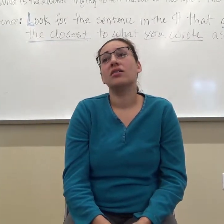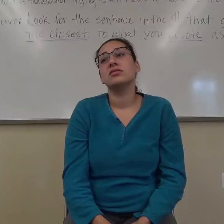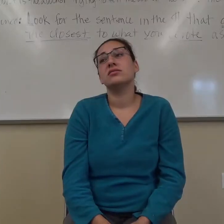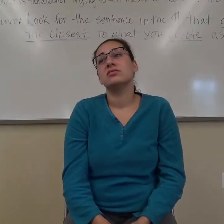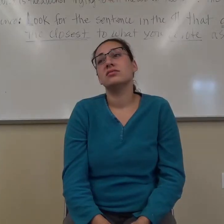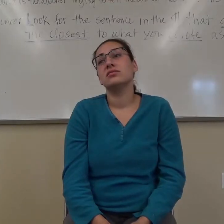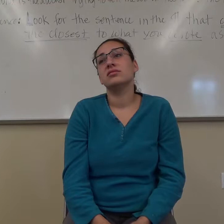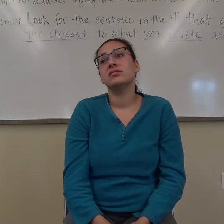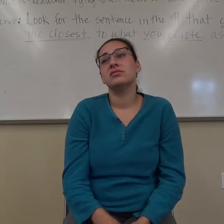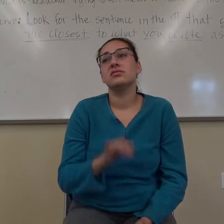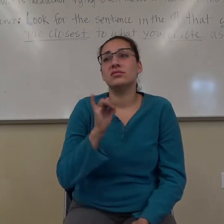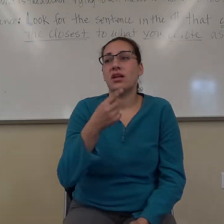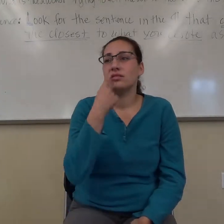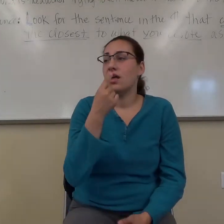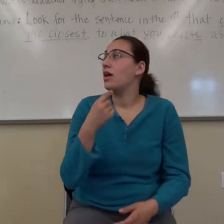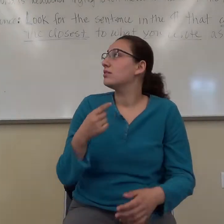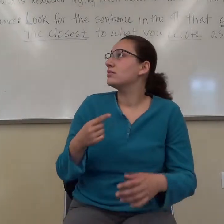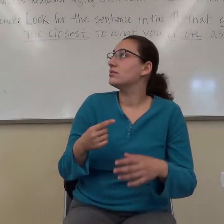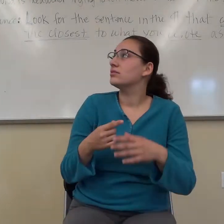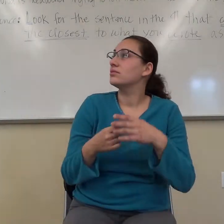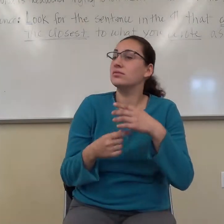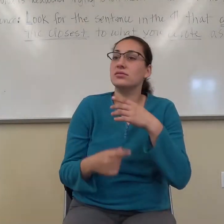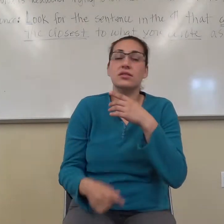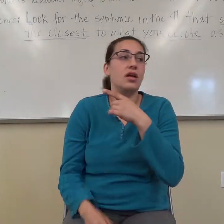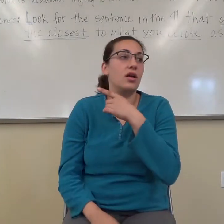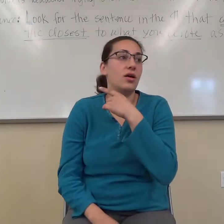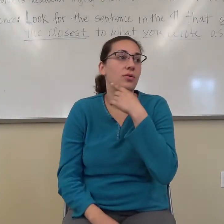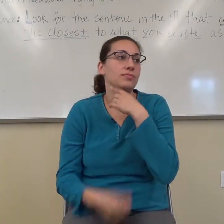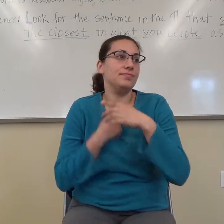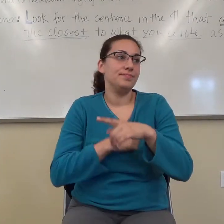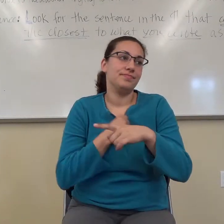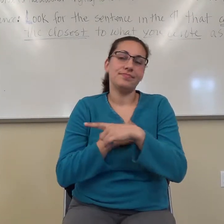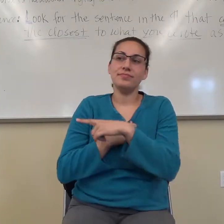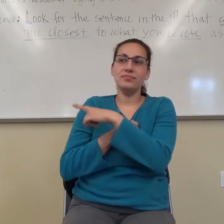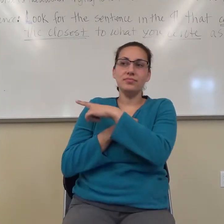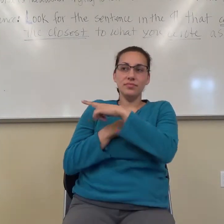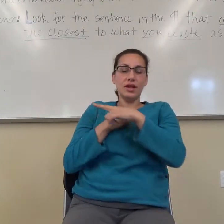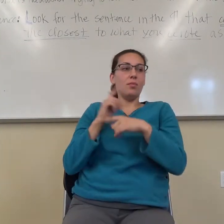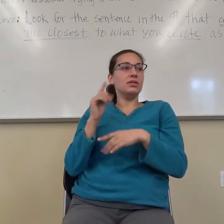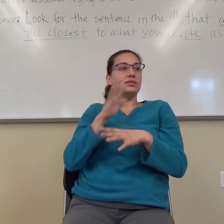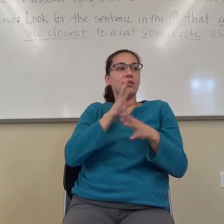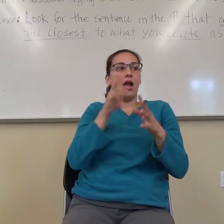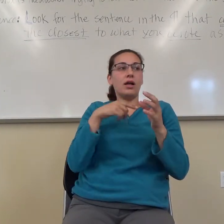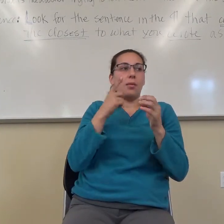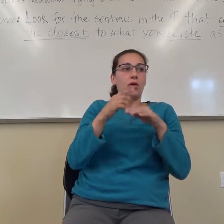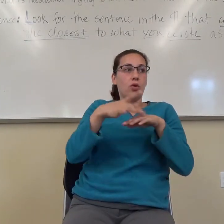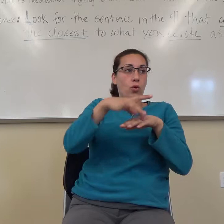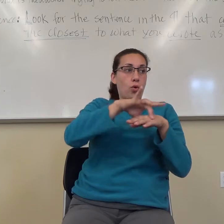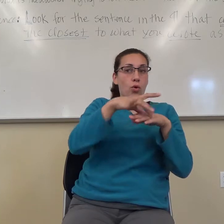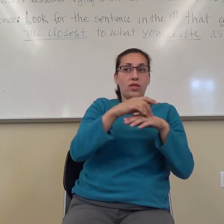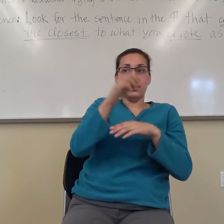as opposed to the sun moving around the earth, he was burned at the stake